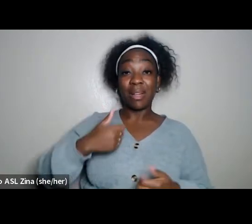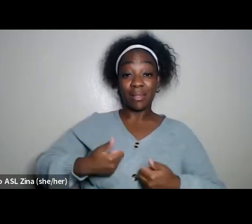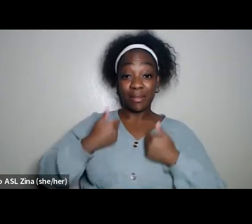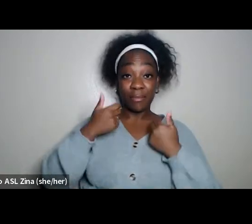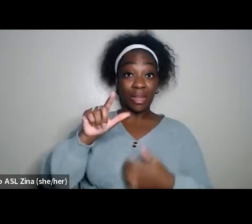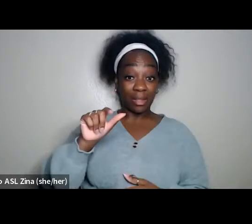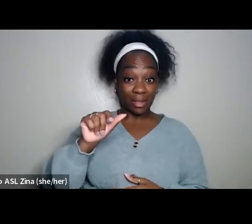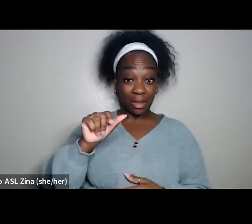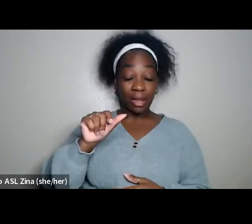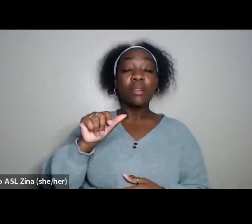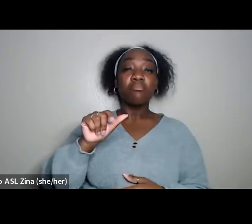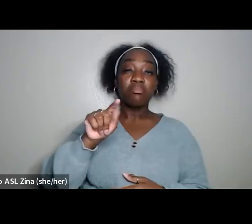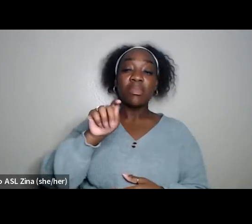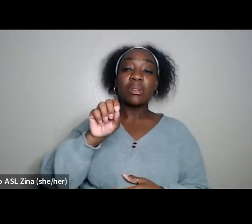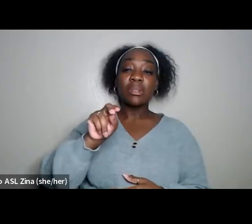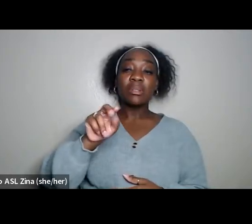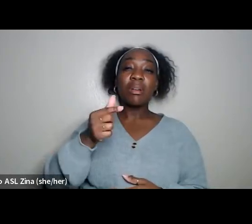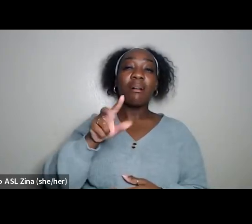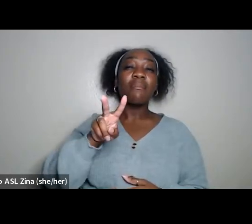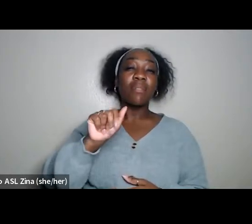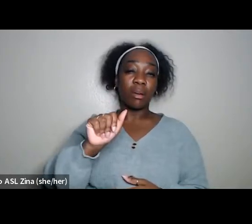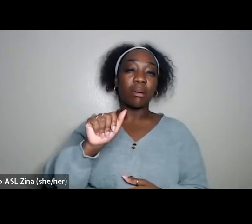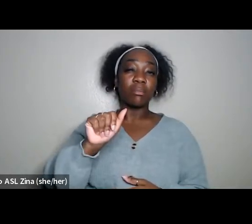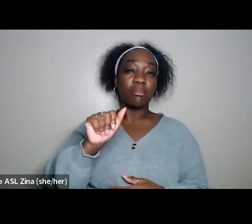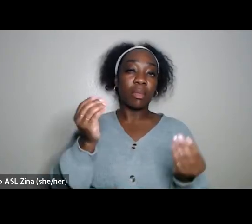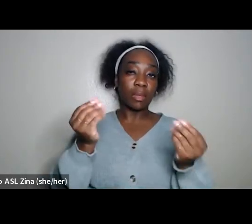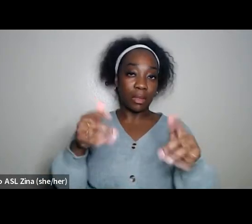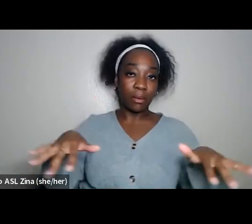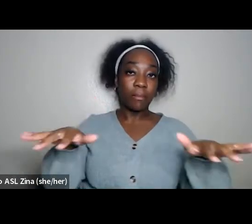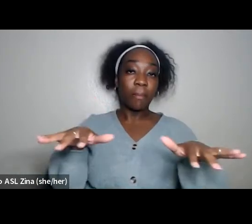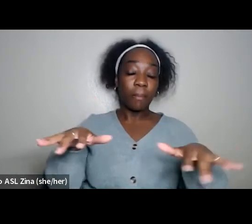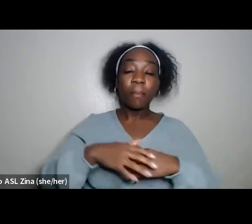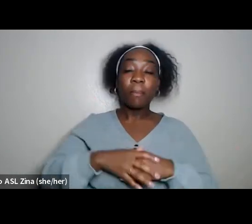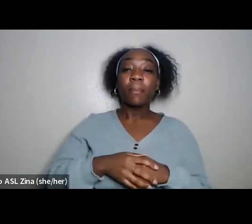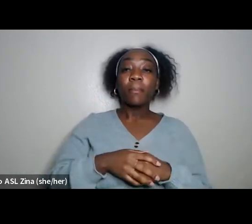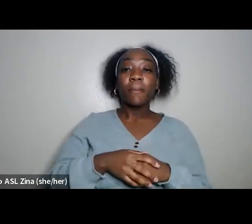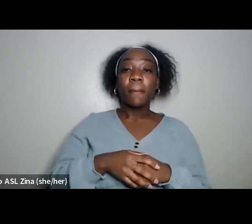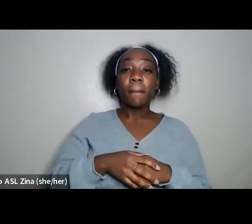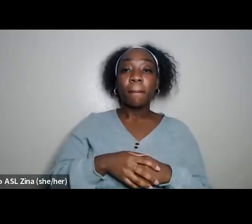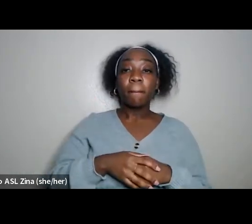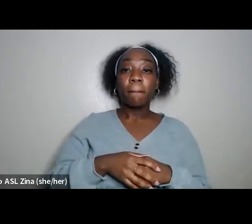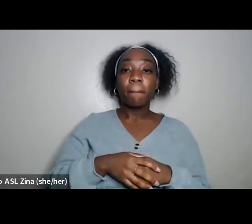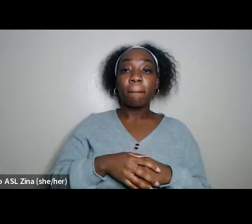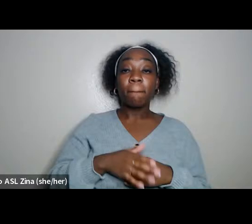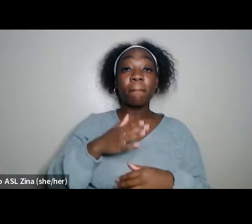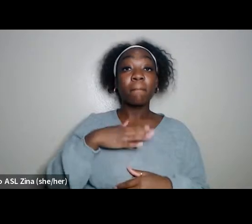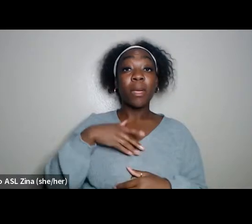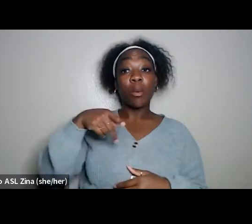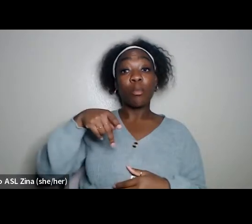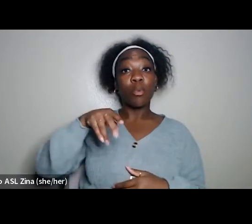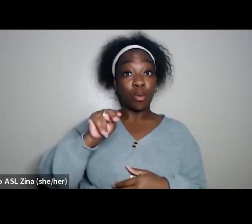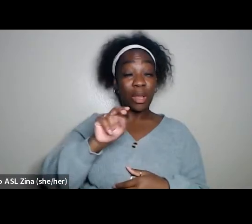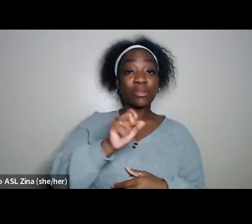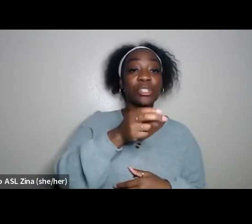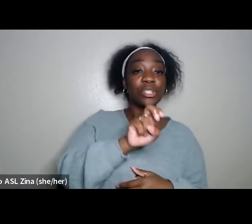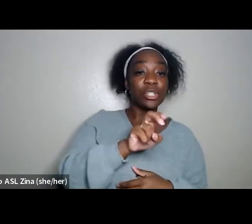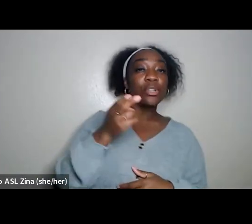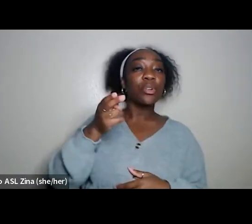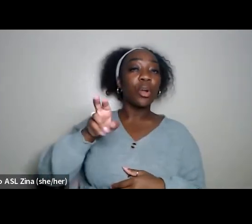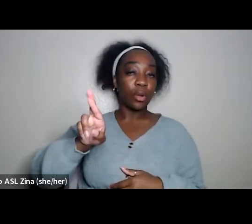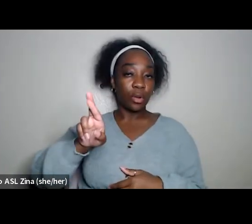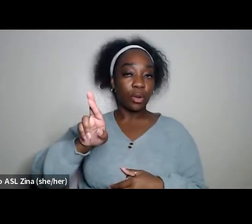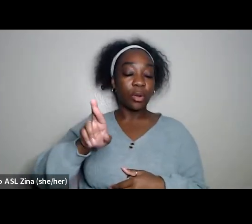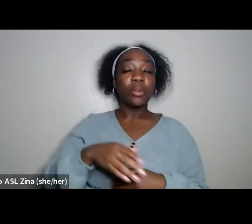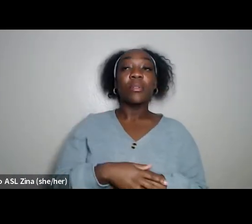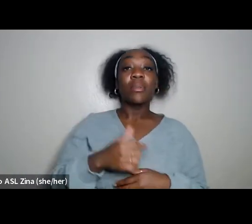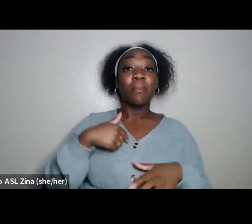also known as the Tongva, the land of the Tongva people. And I go by the pronouns of she and her. And I'm